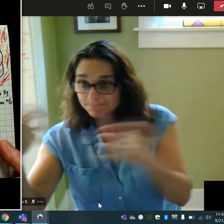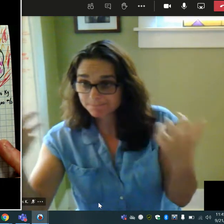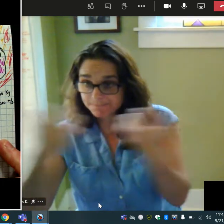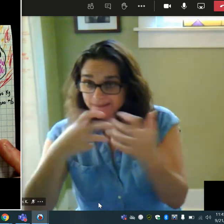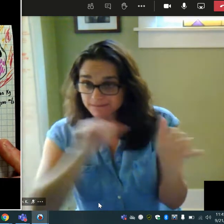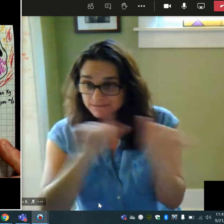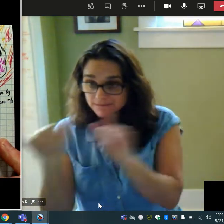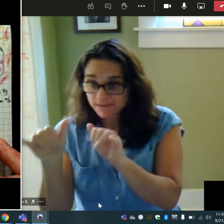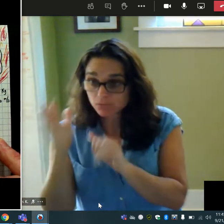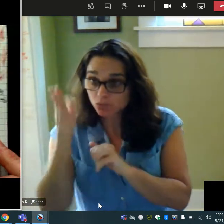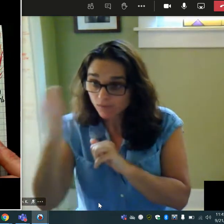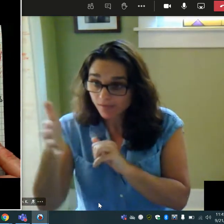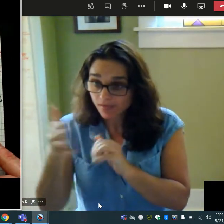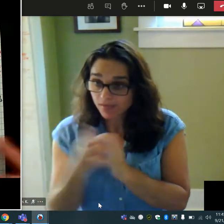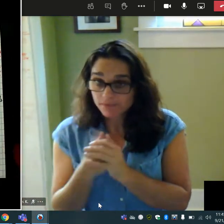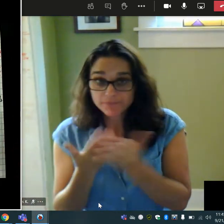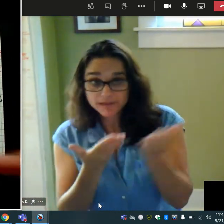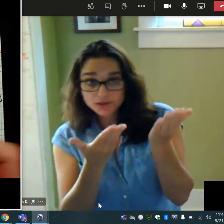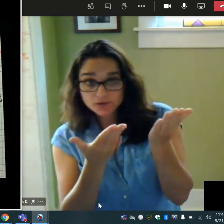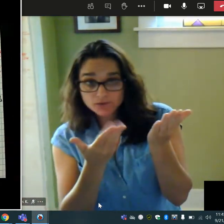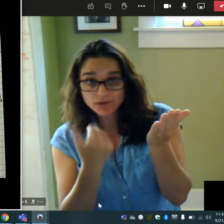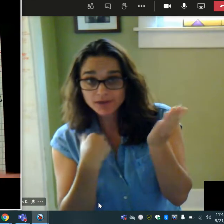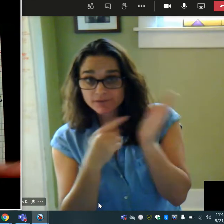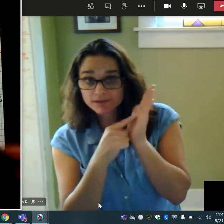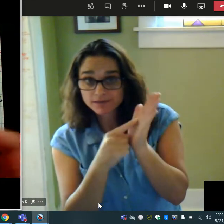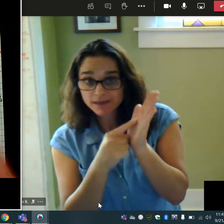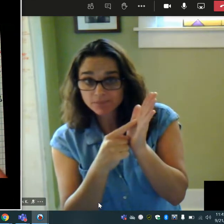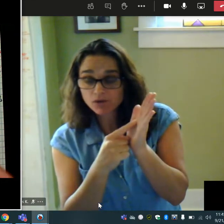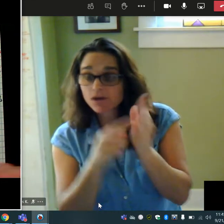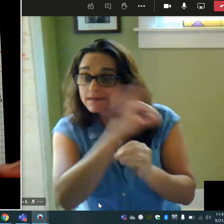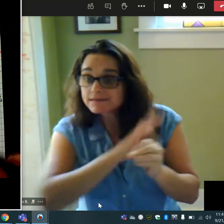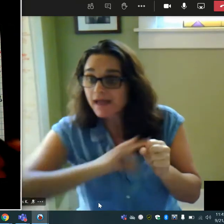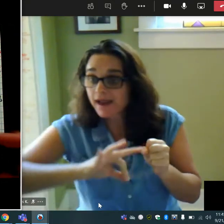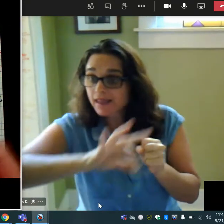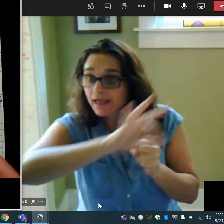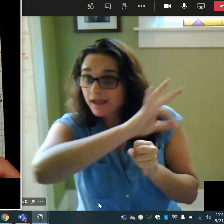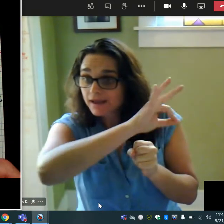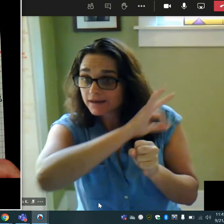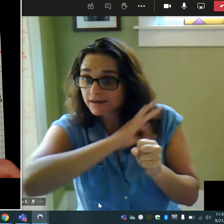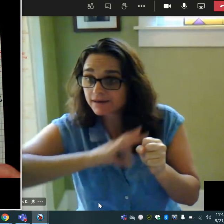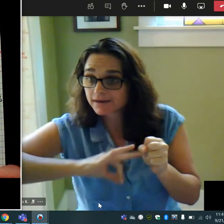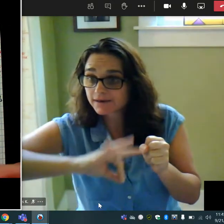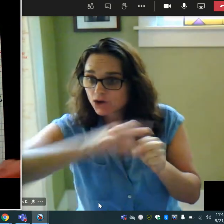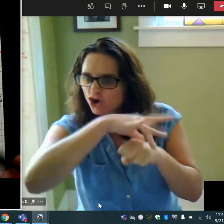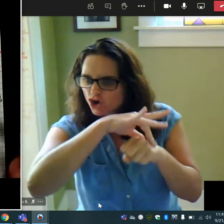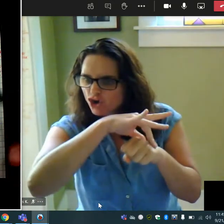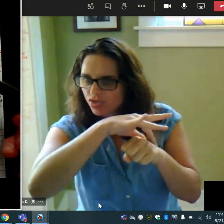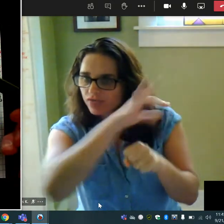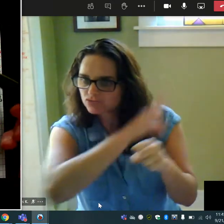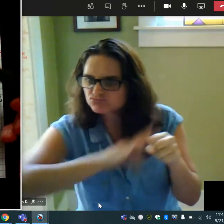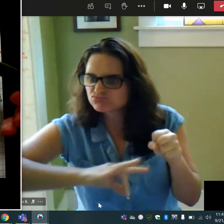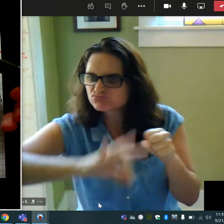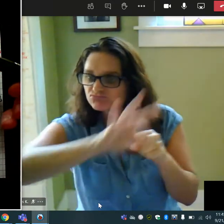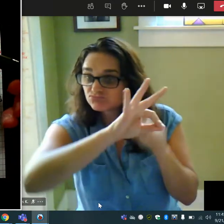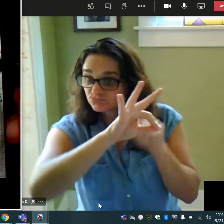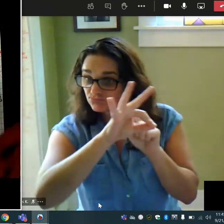So here we have an example where a satellite is orbiting planet Earth and a